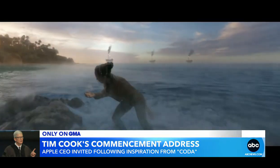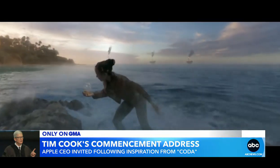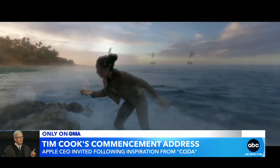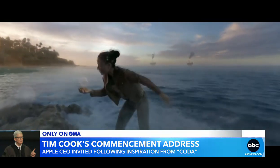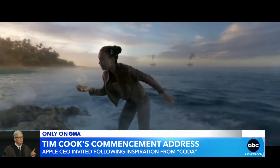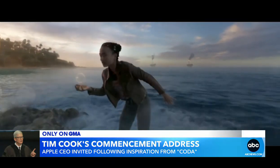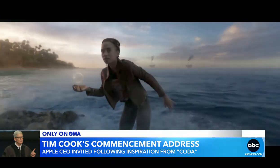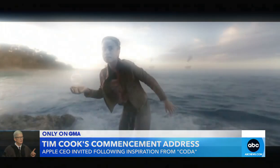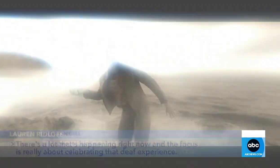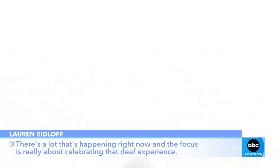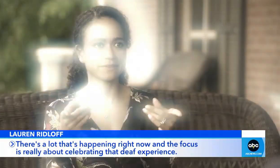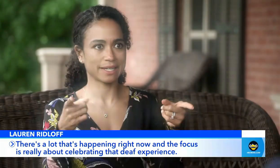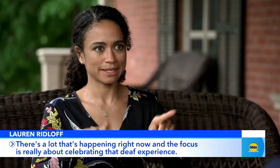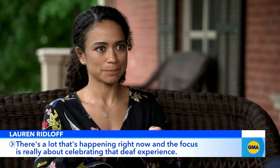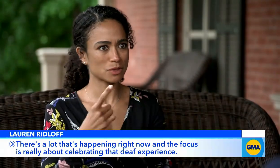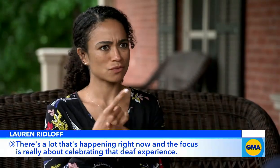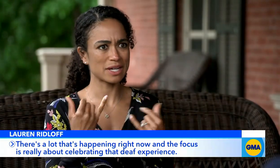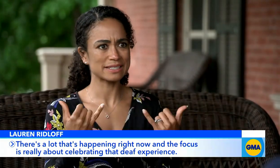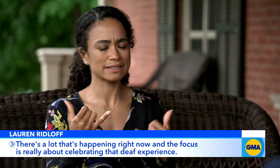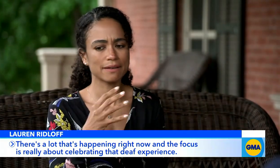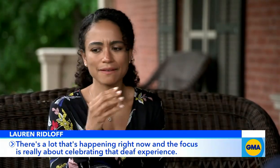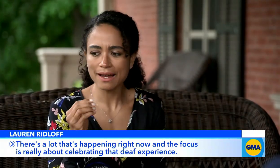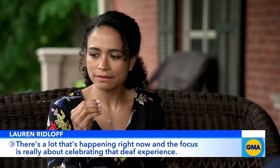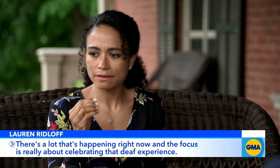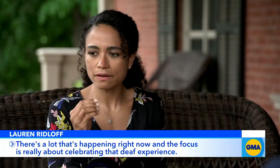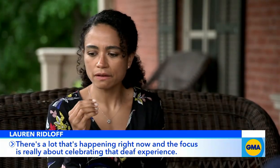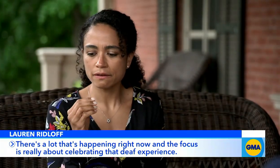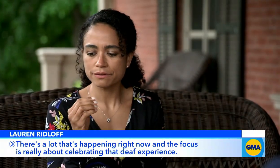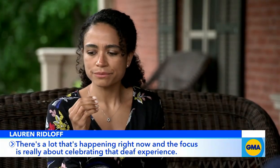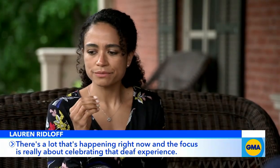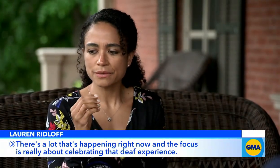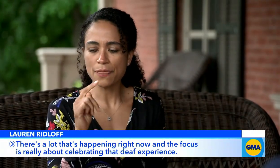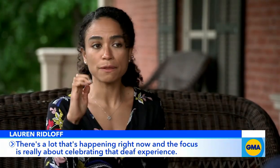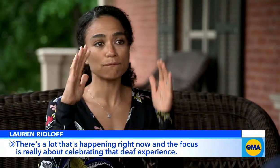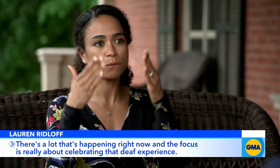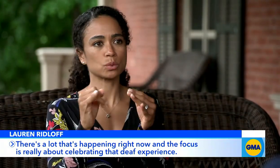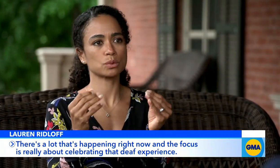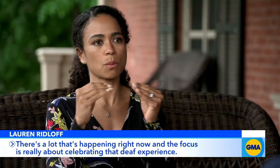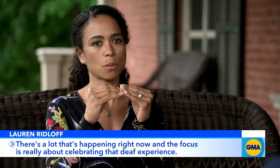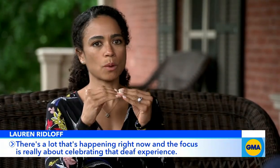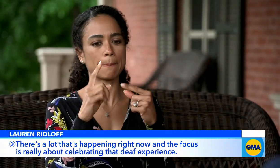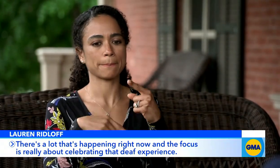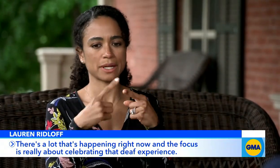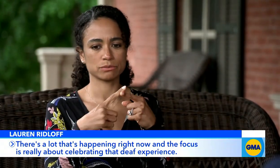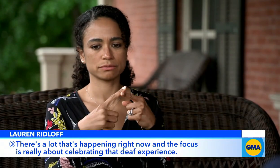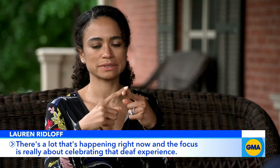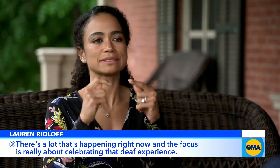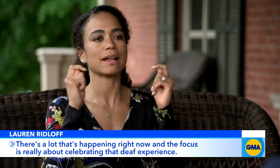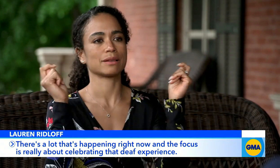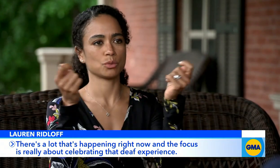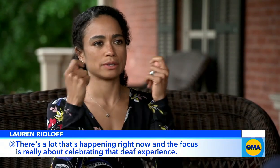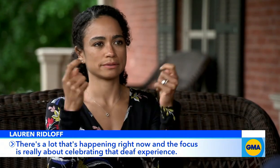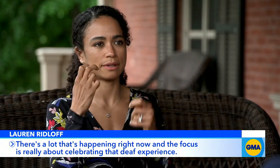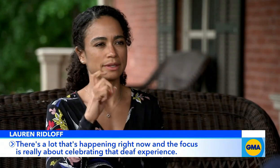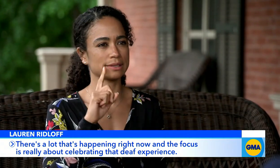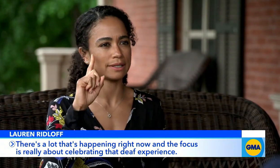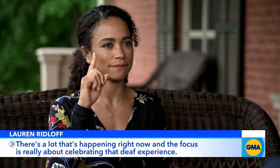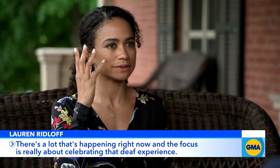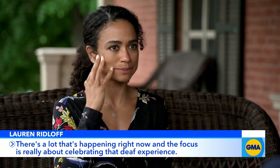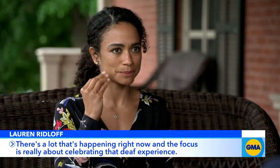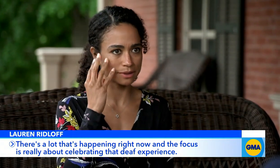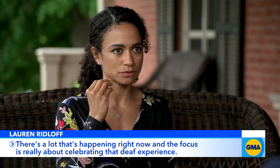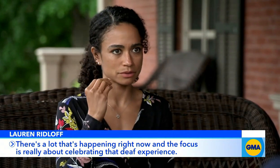Marvel's The Eternals. There's a lot that's happening right now, and the focus is really about celebrating